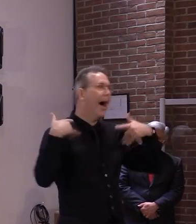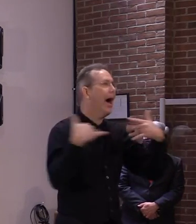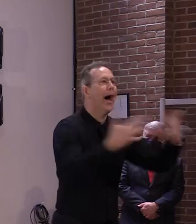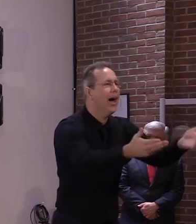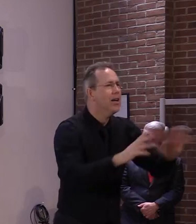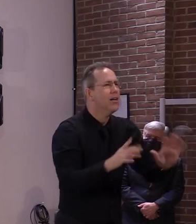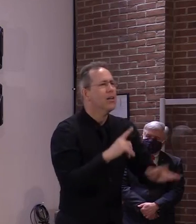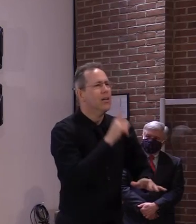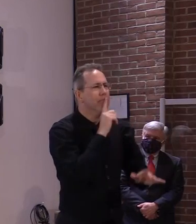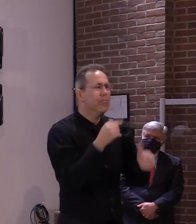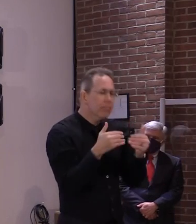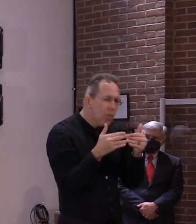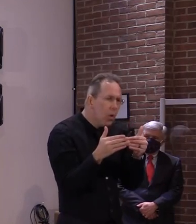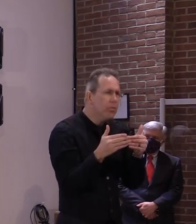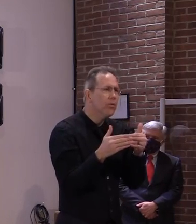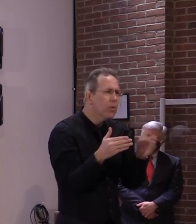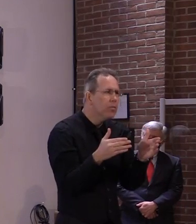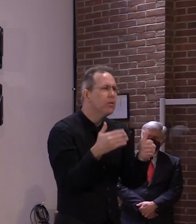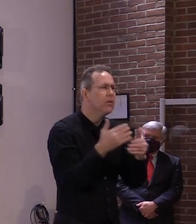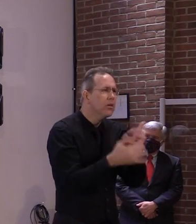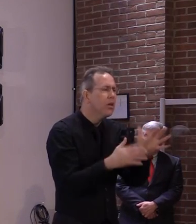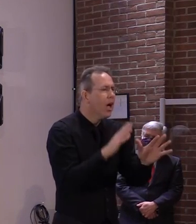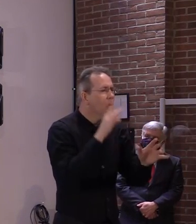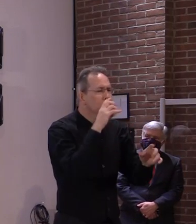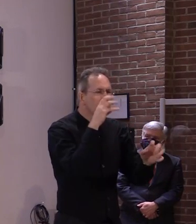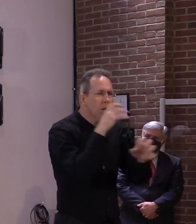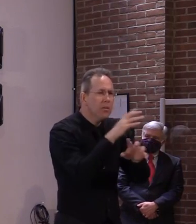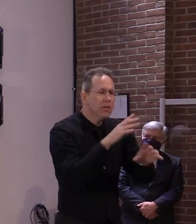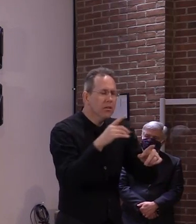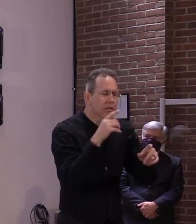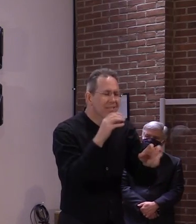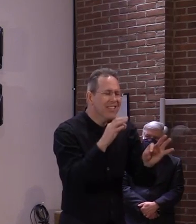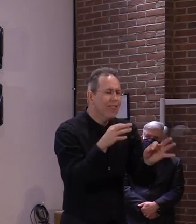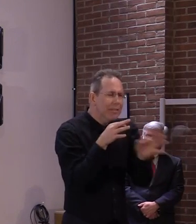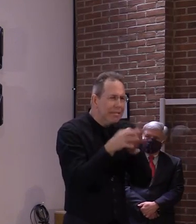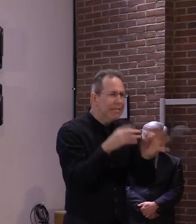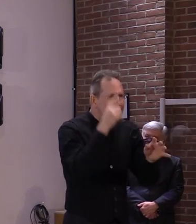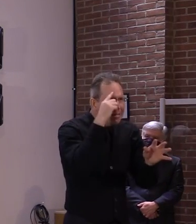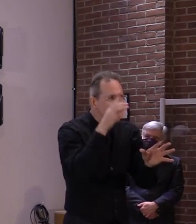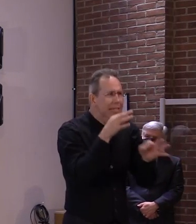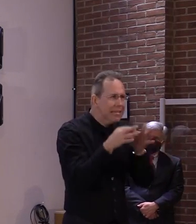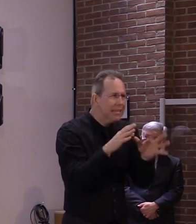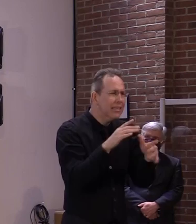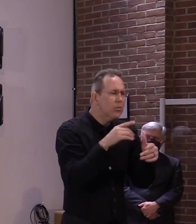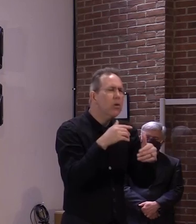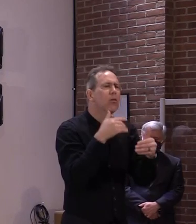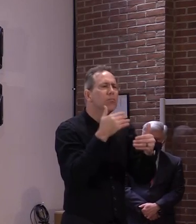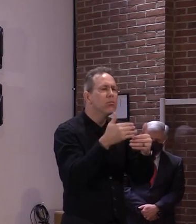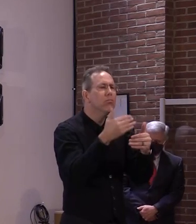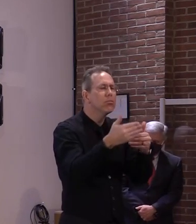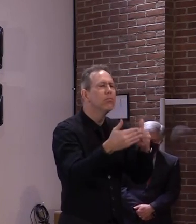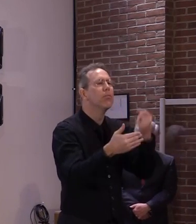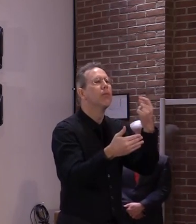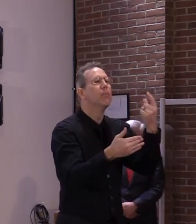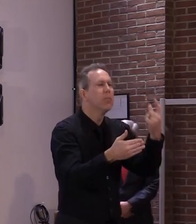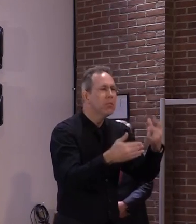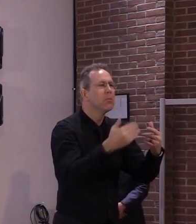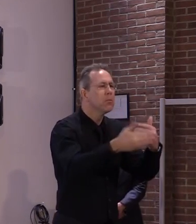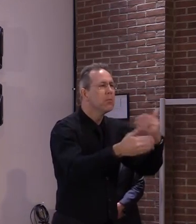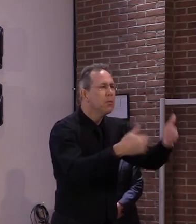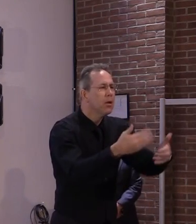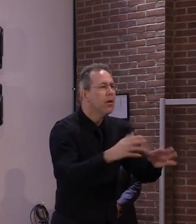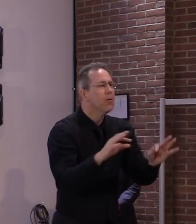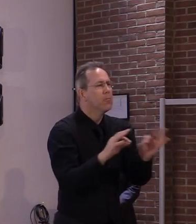foresee for the foreseeable future that kids won't be able to get vaccinated. I do think that we're going to start hearing from some of the newer platforms